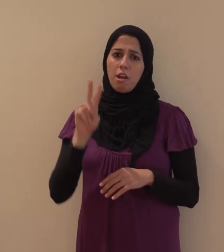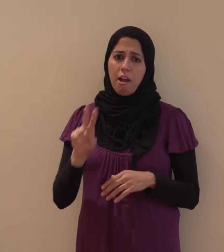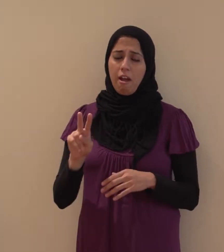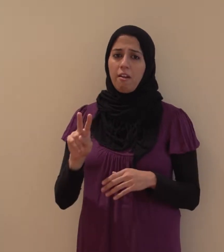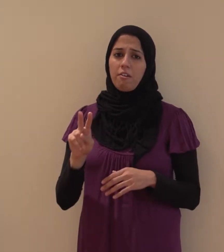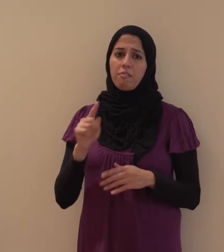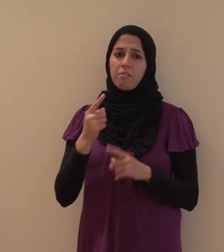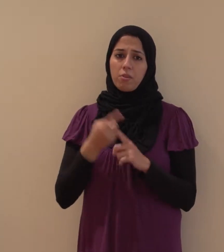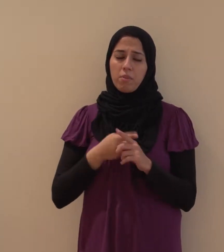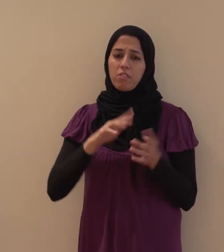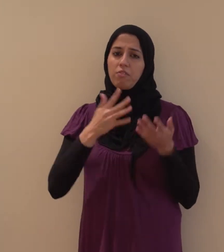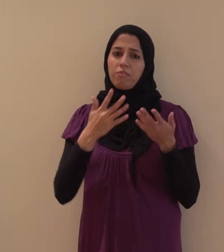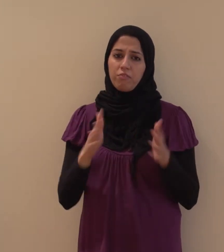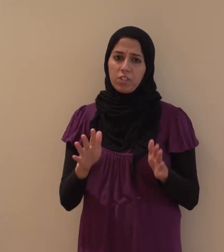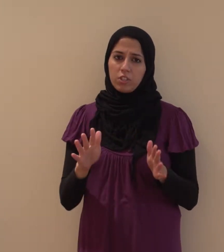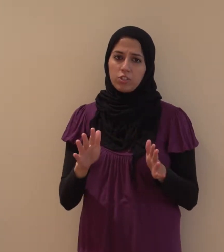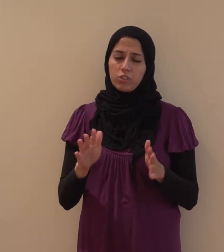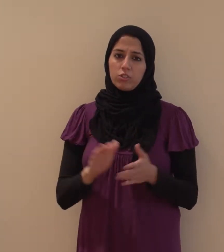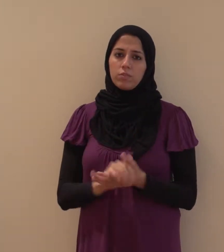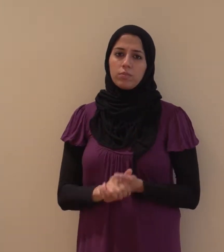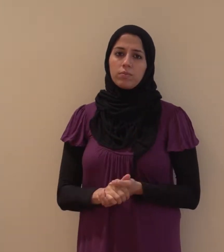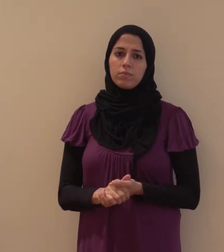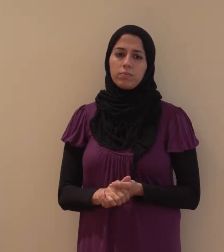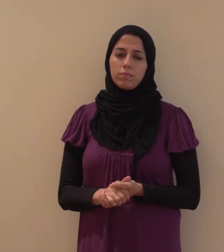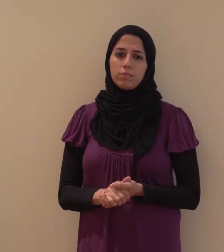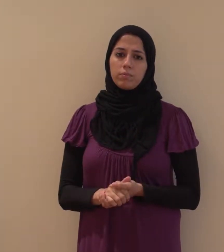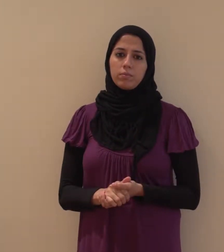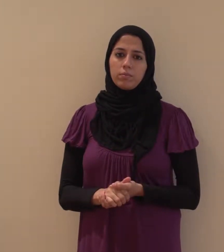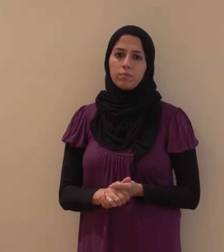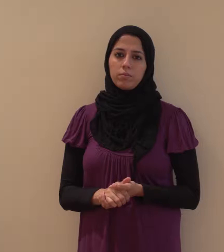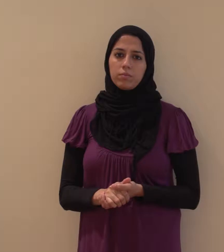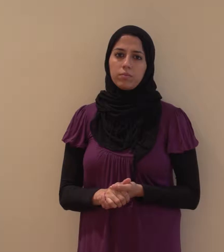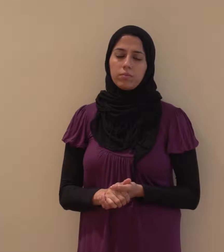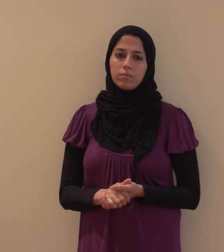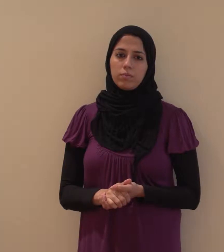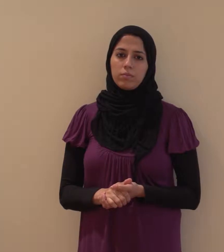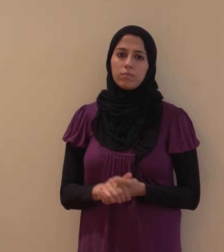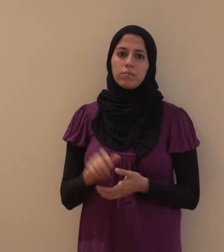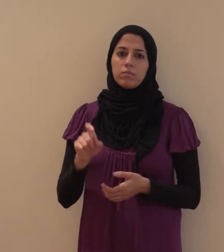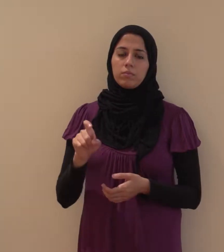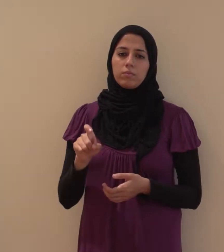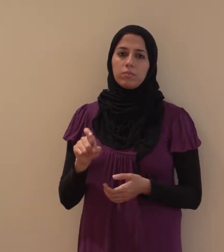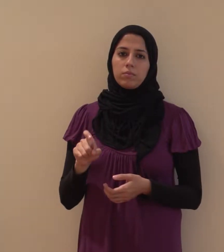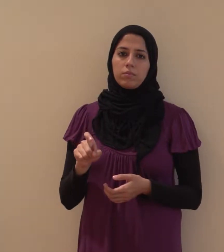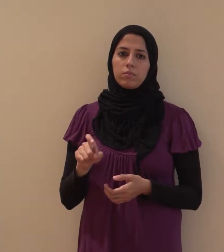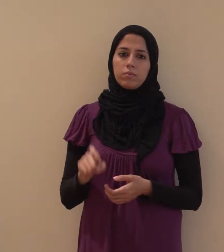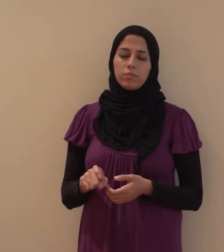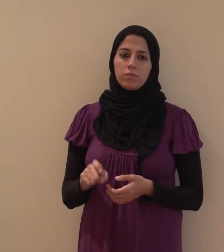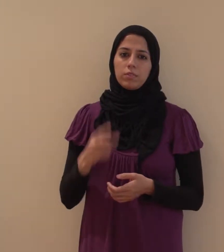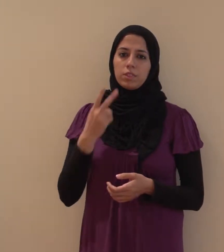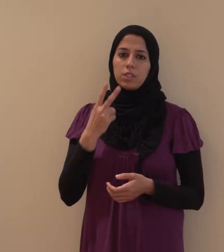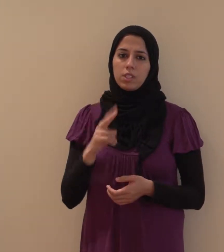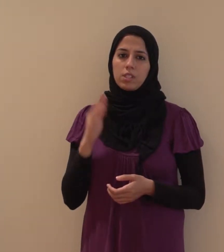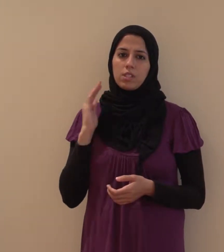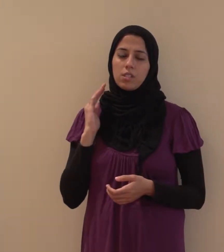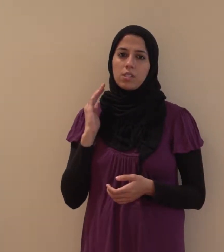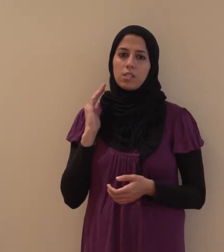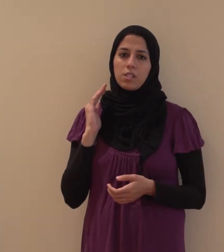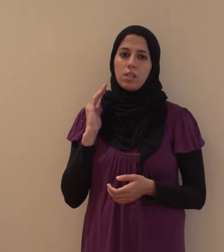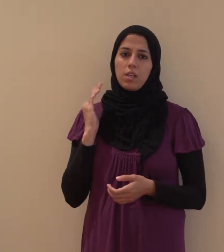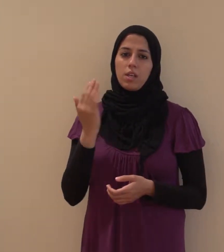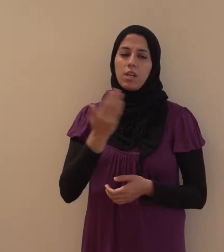ourselves, what have we performed, and what are our preparations, what we are trying to get from the month of